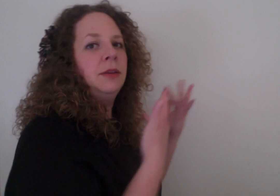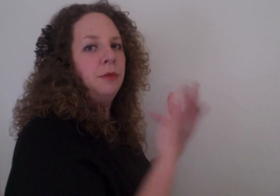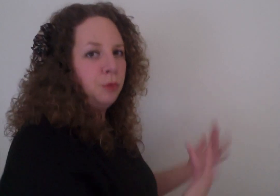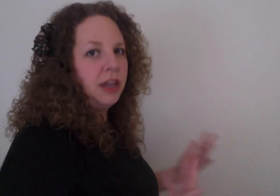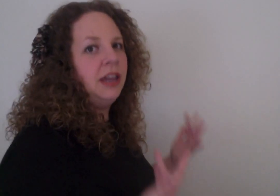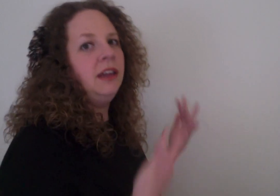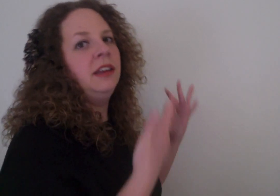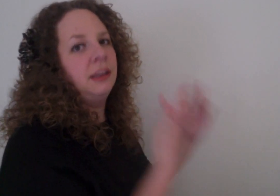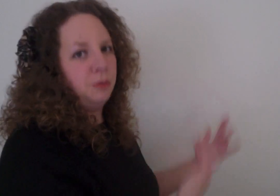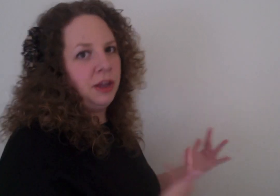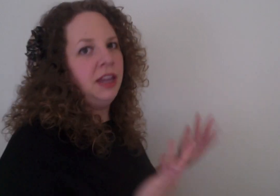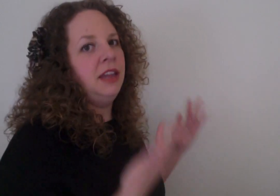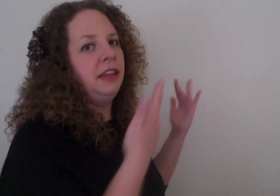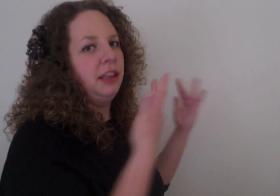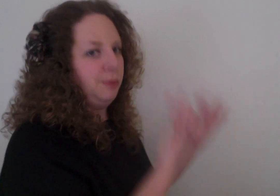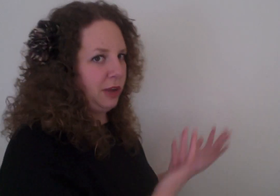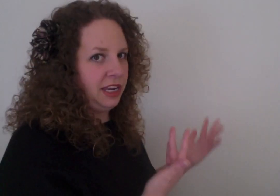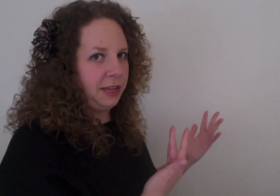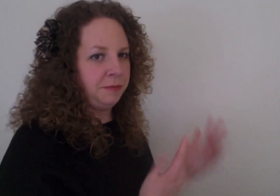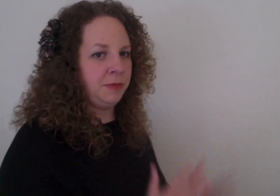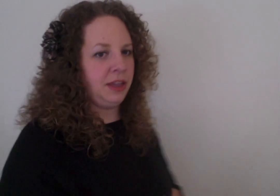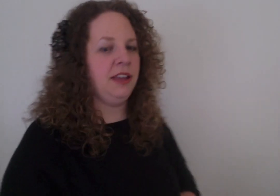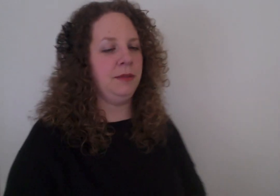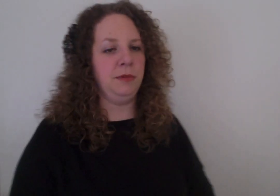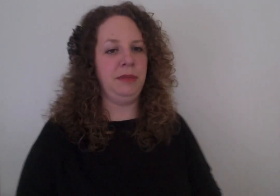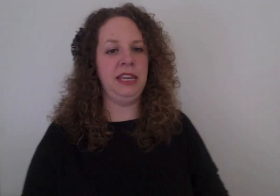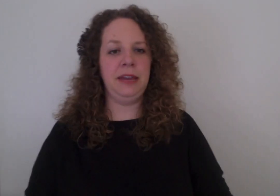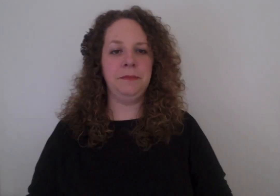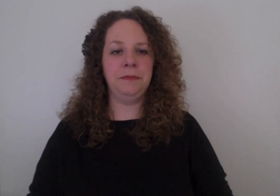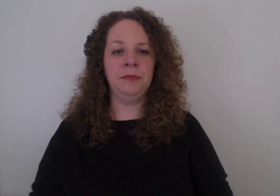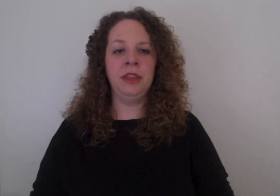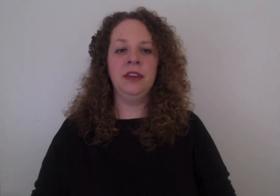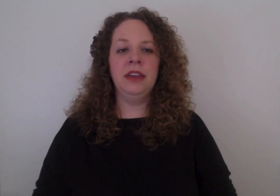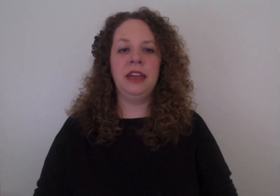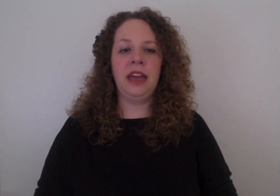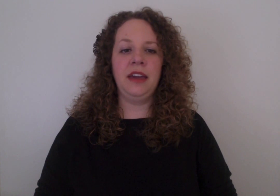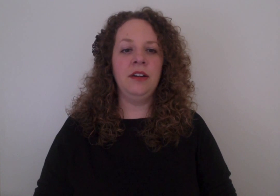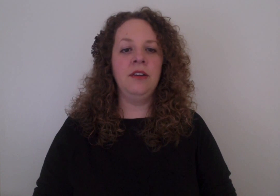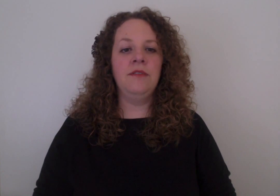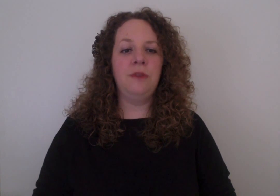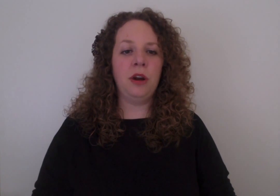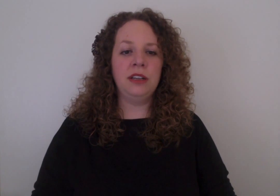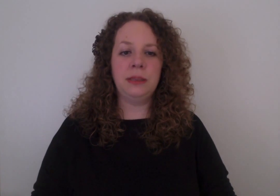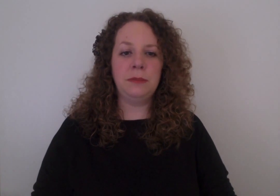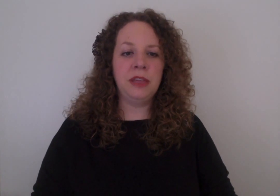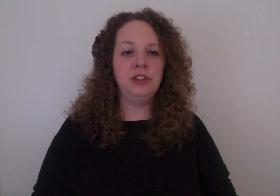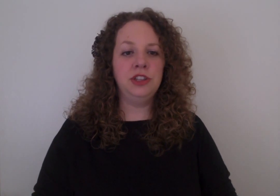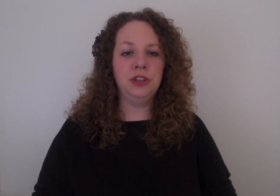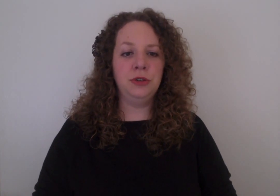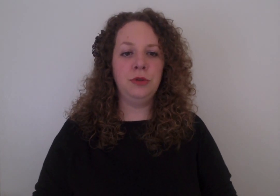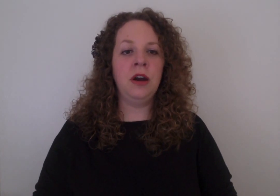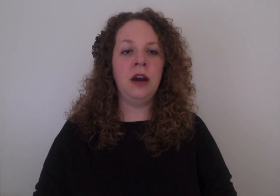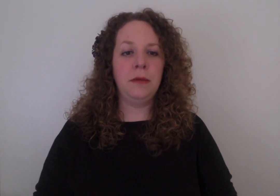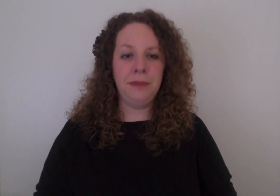I'm waiting and I'm waiting and I'm waiting. Okay, I'm repeating it. Okay, for something to